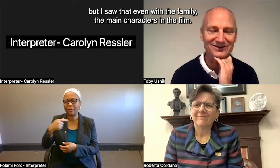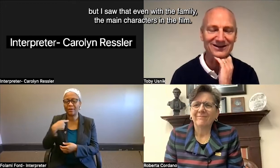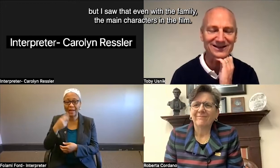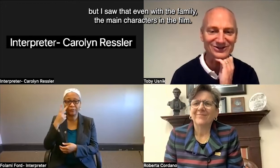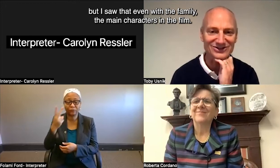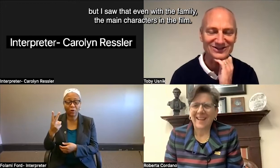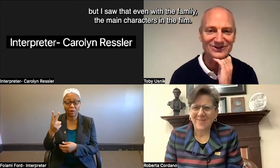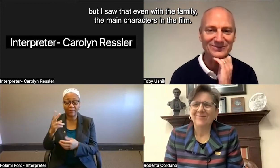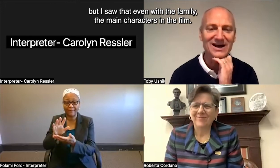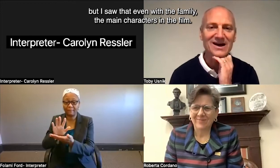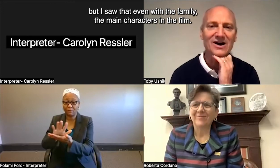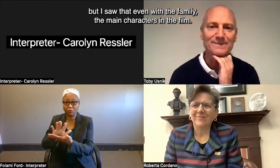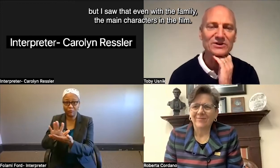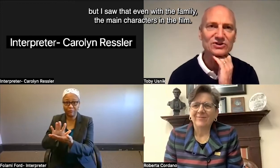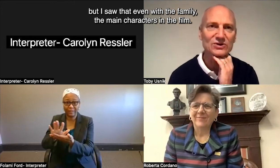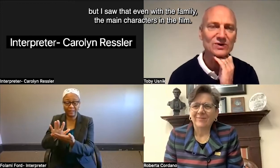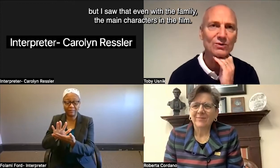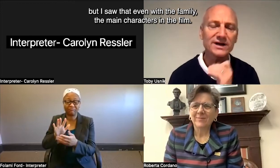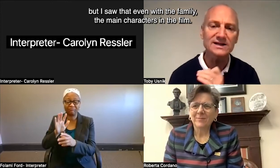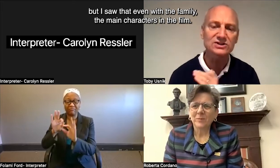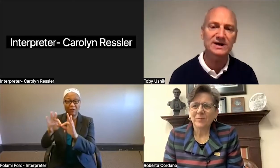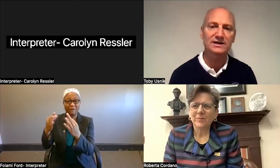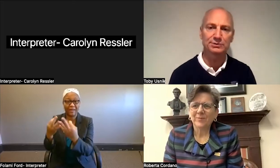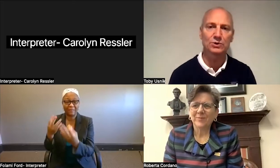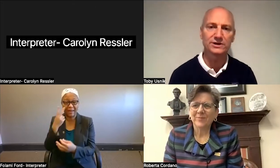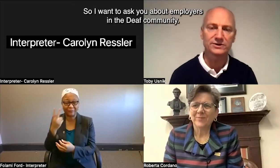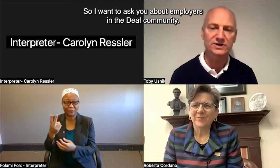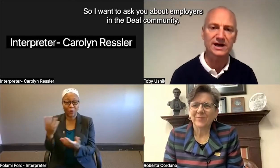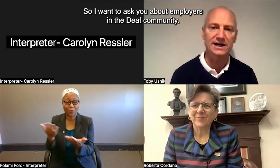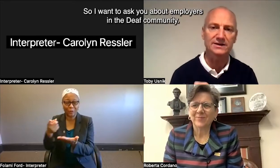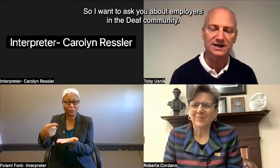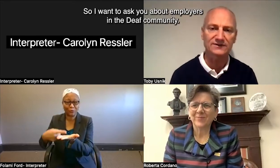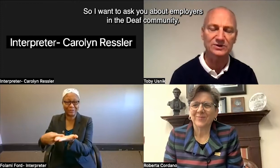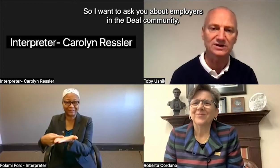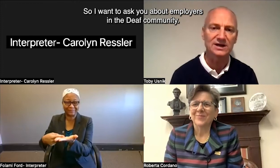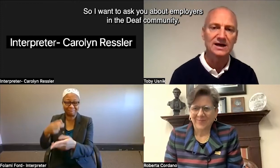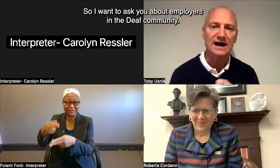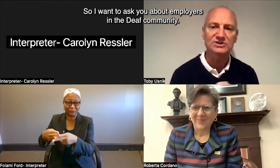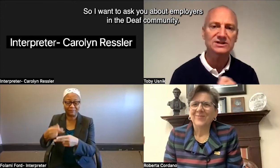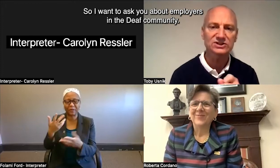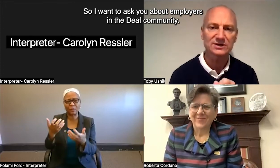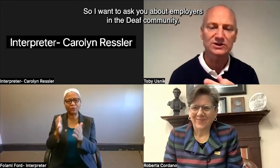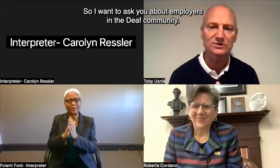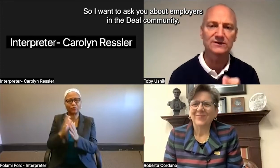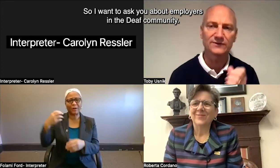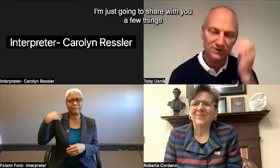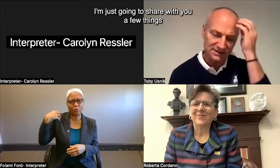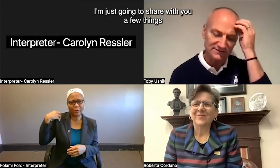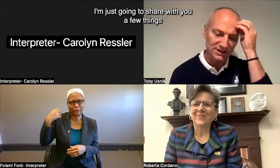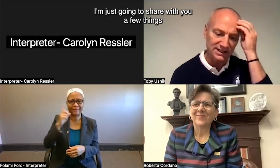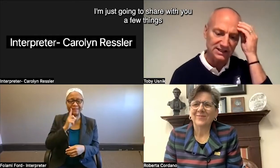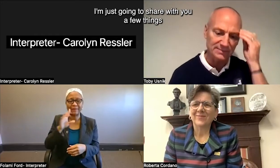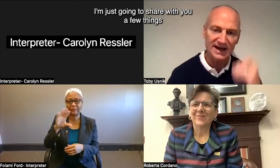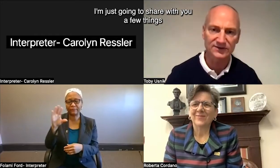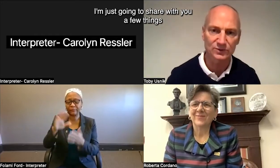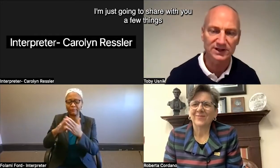characters in the film. So, I want to ask you about employers and the deaf community. I'm just going to share with you a few things